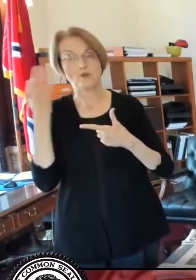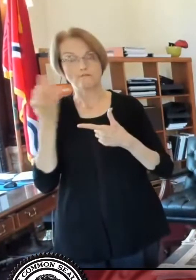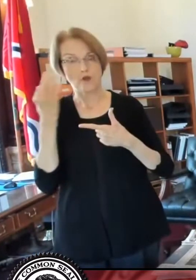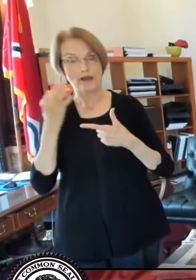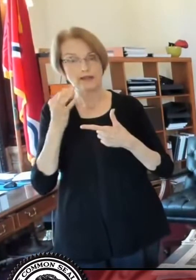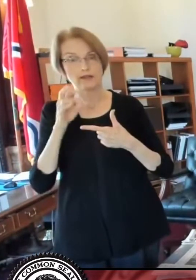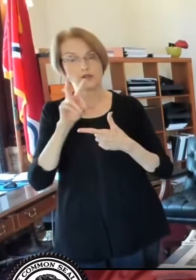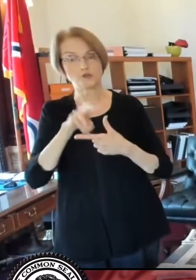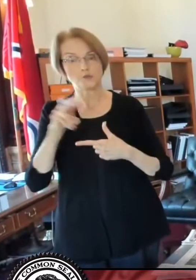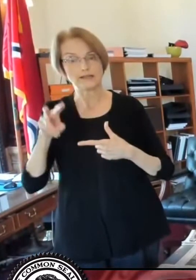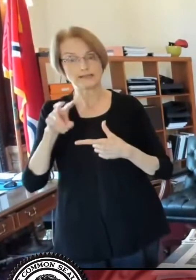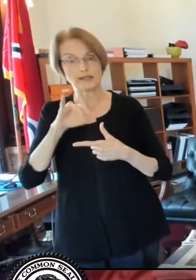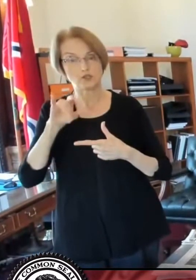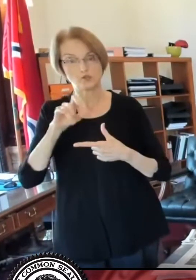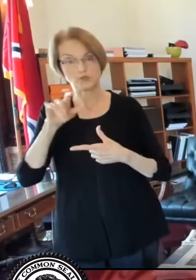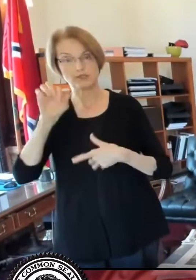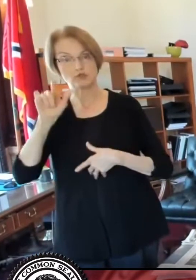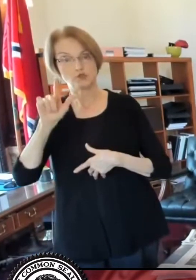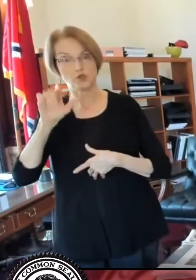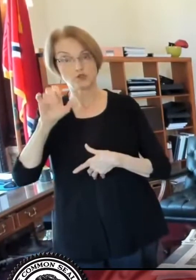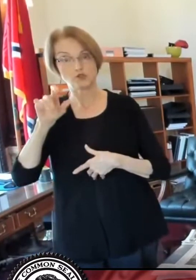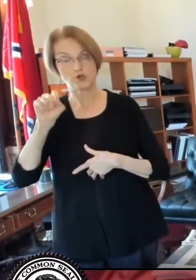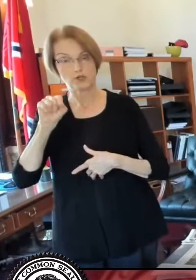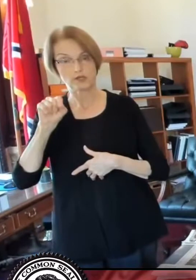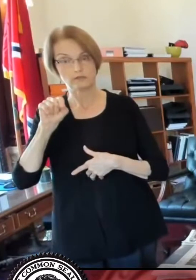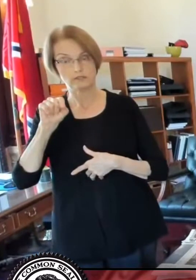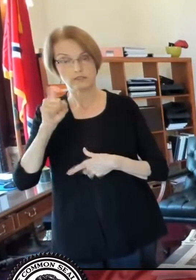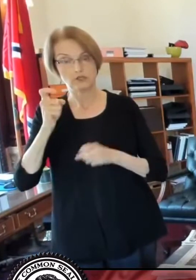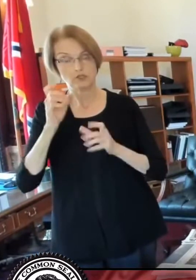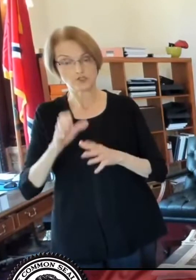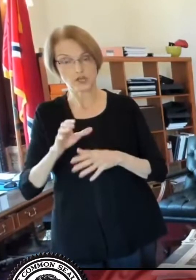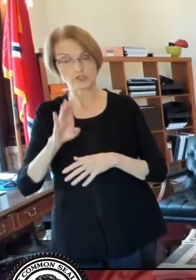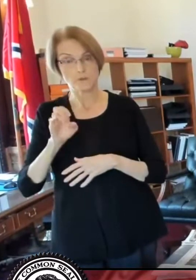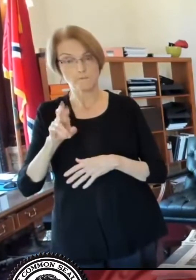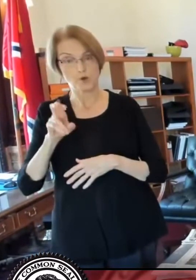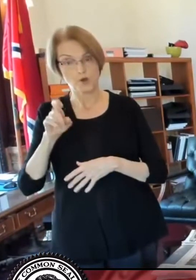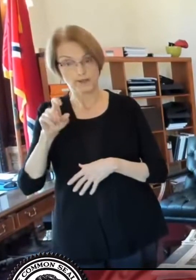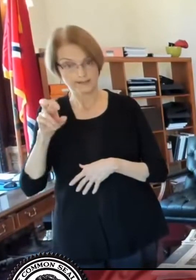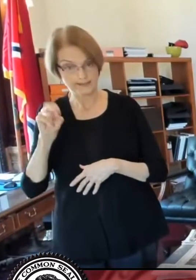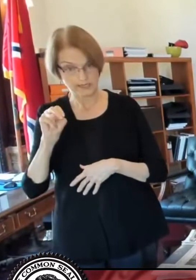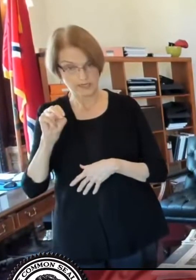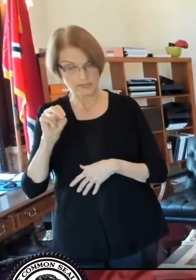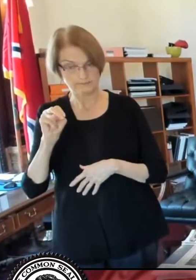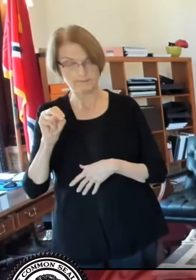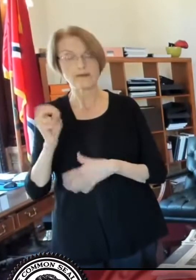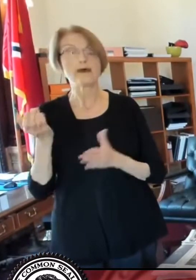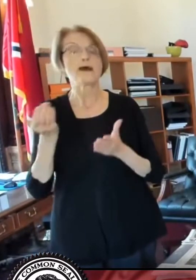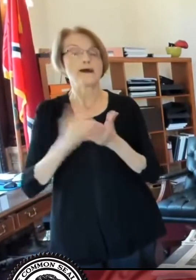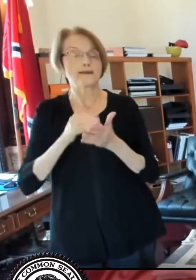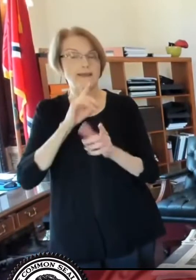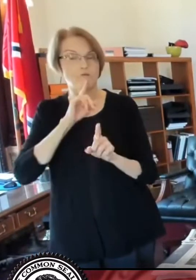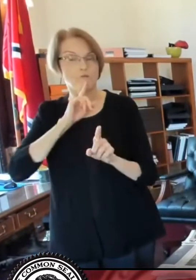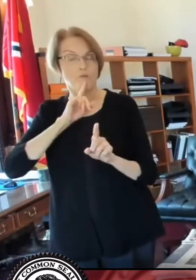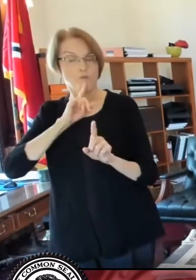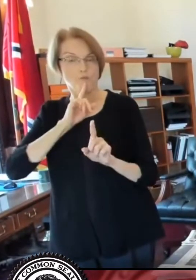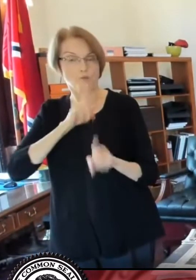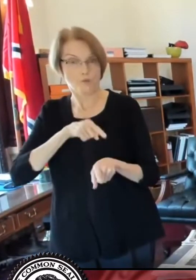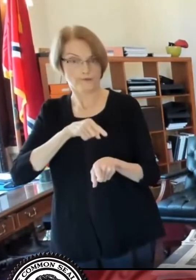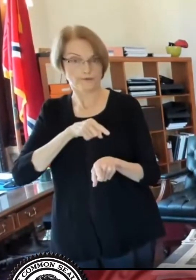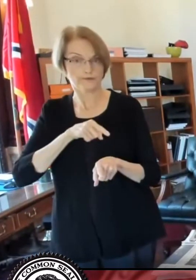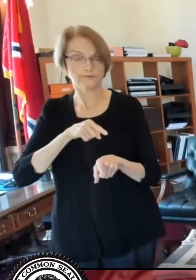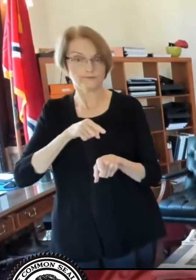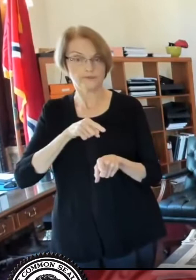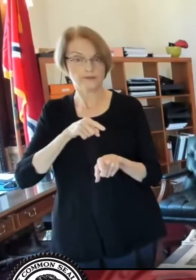Circuit, Judge Burleson did execute another administrative order that extends